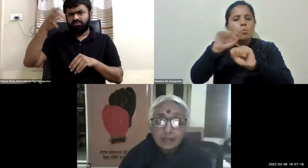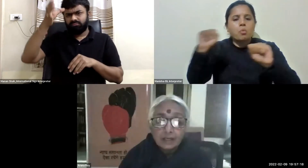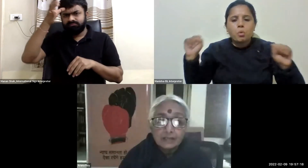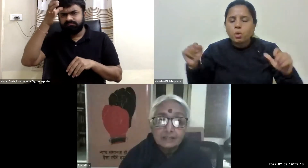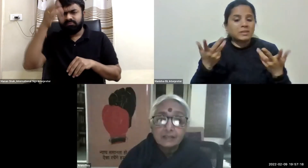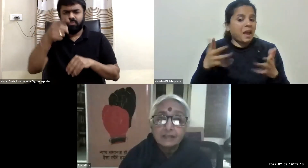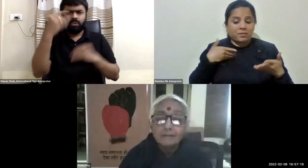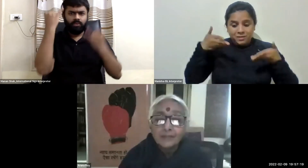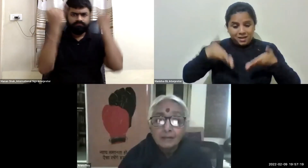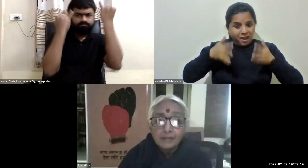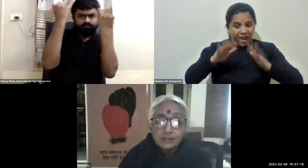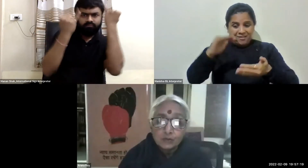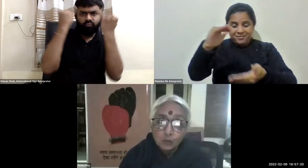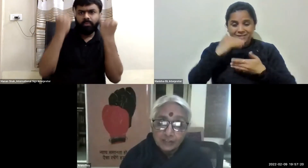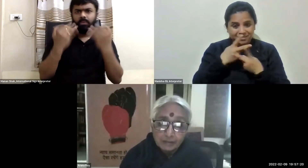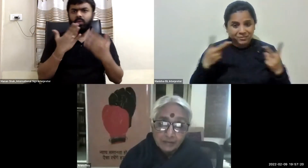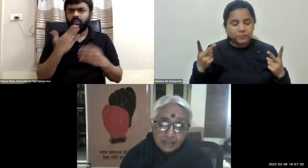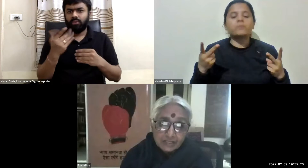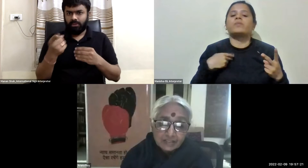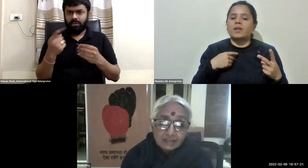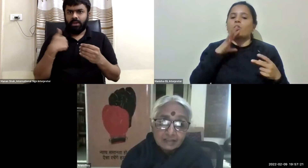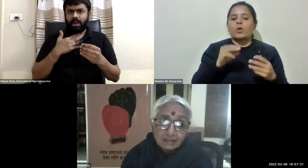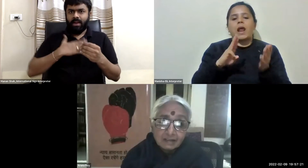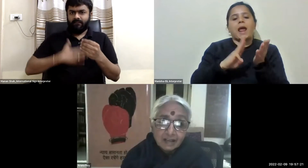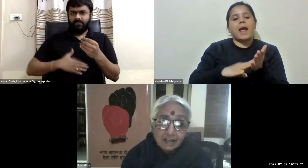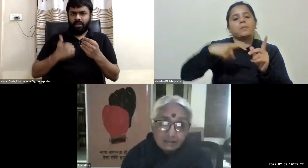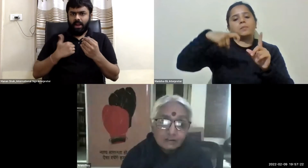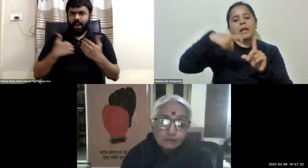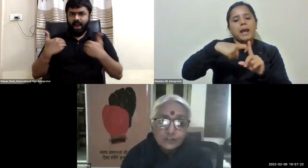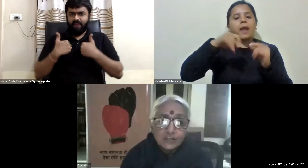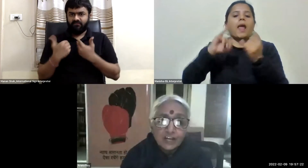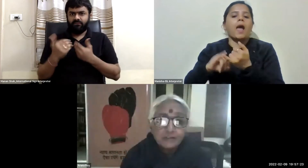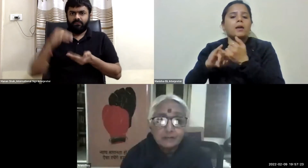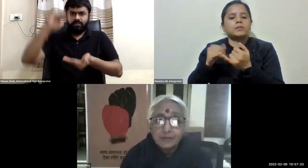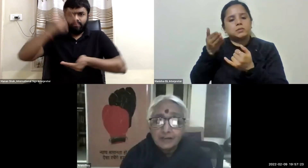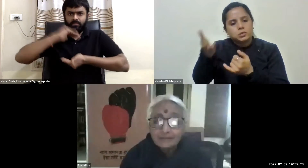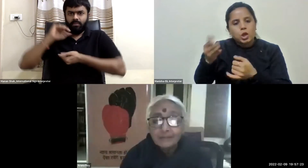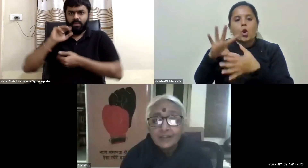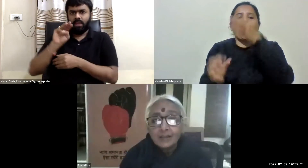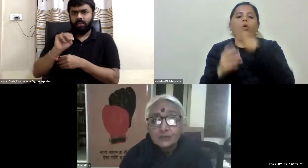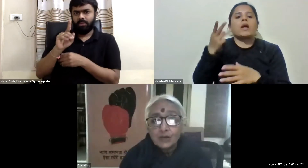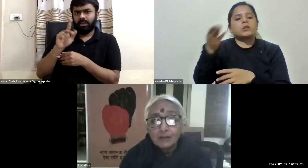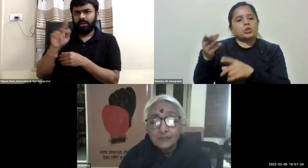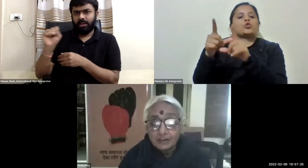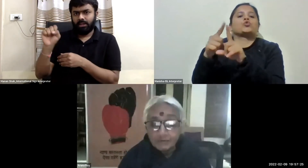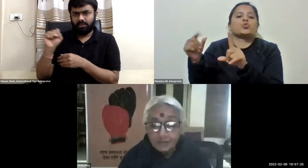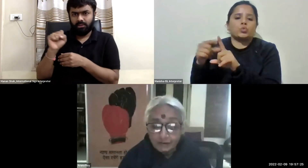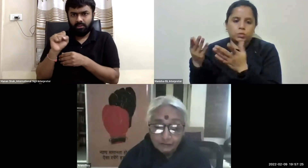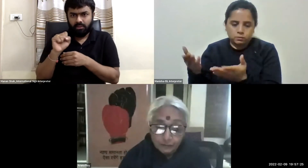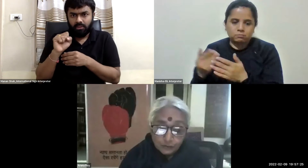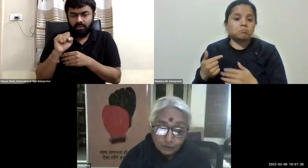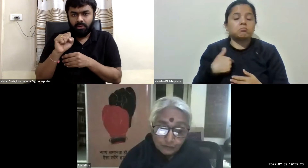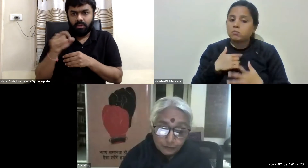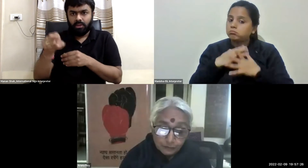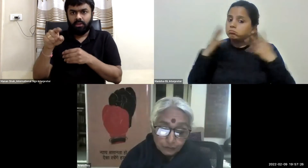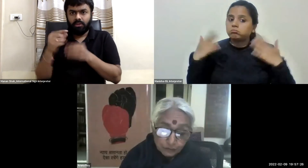today is based on what the MKSS has done and of which I have been a part. So I'm really very